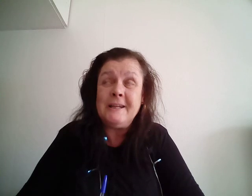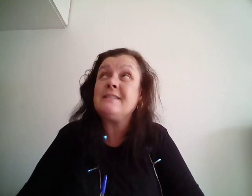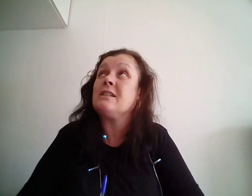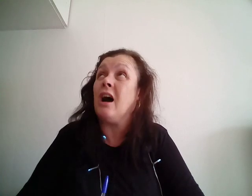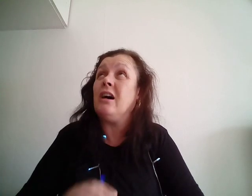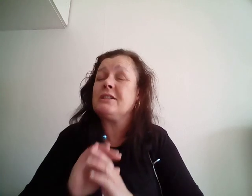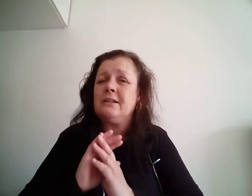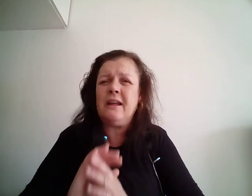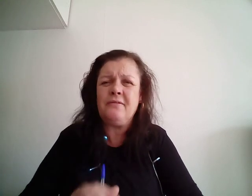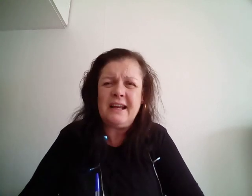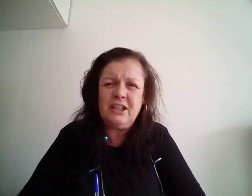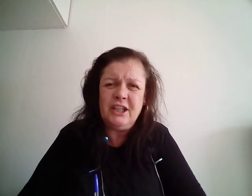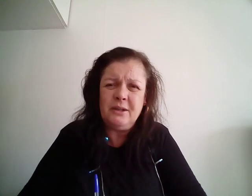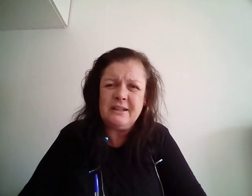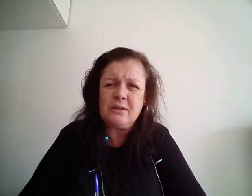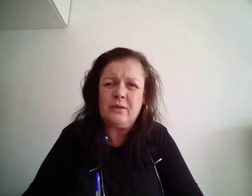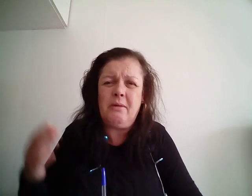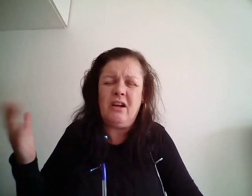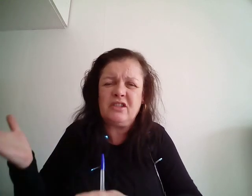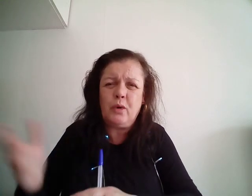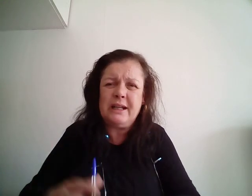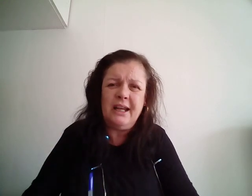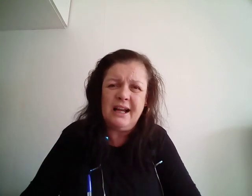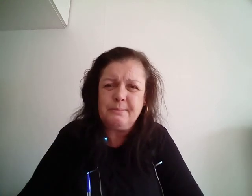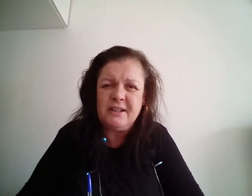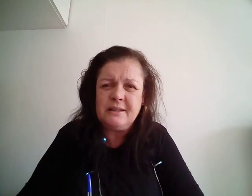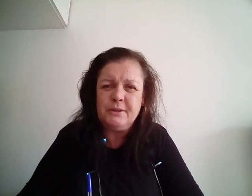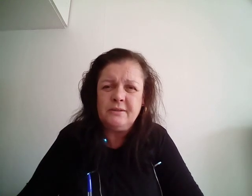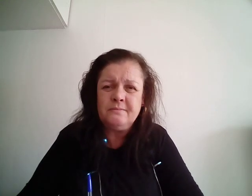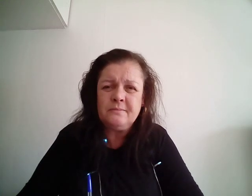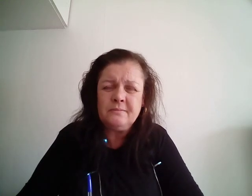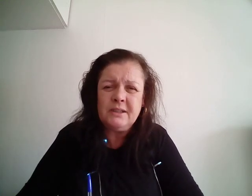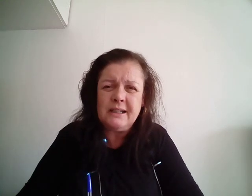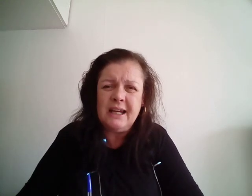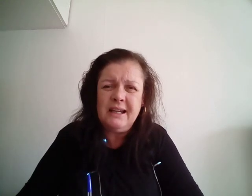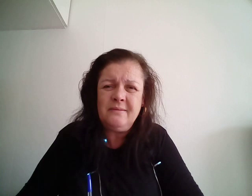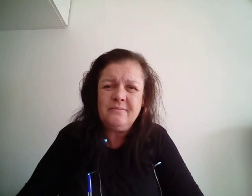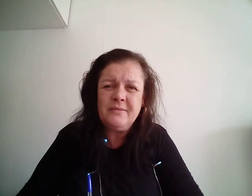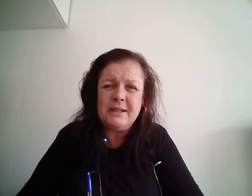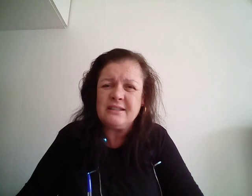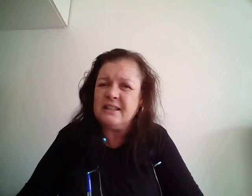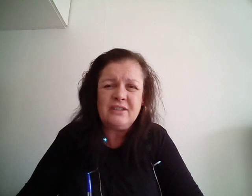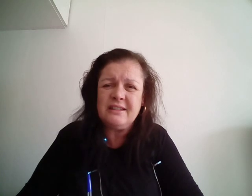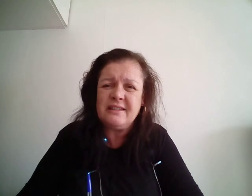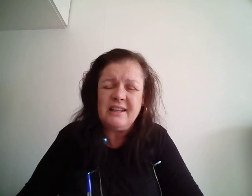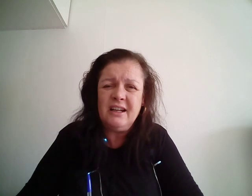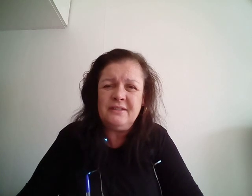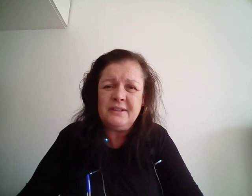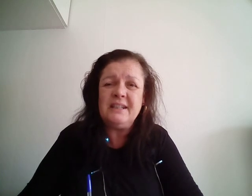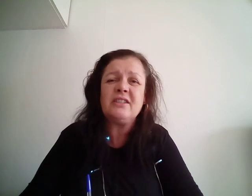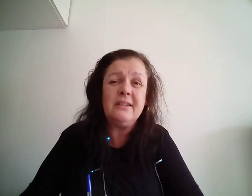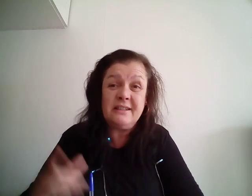Please, God, and thank you, as there we are, as quickly as possible, okay? Because it doesn't serve, it only